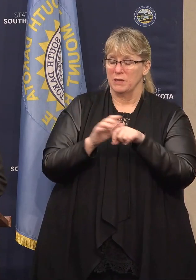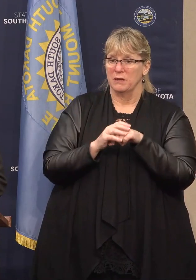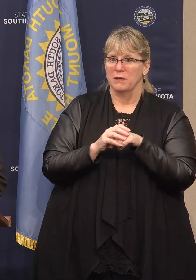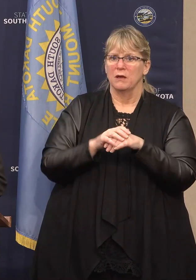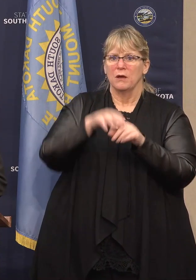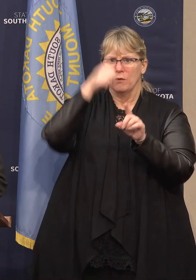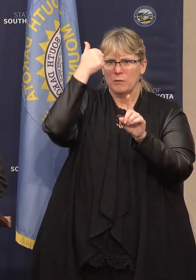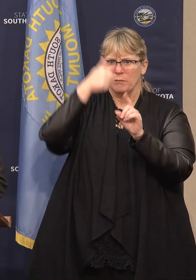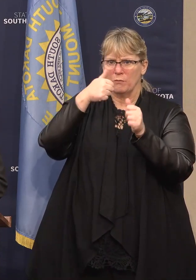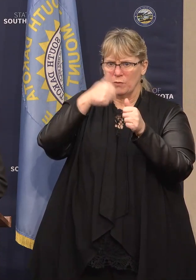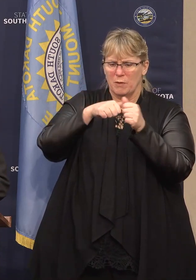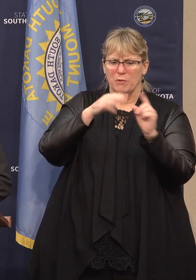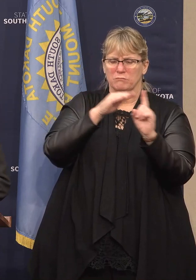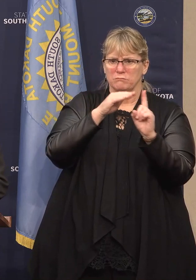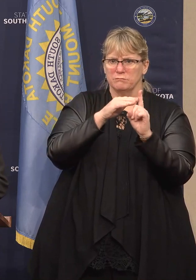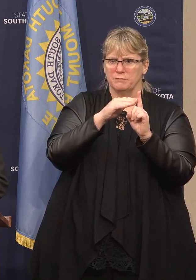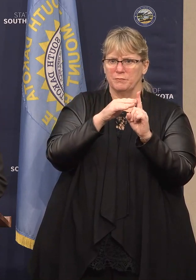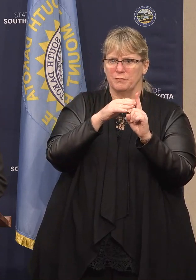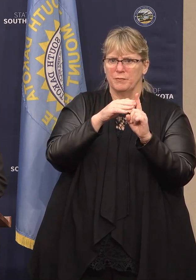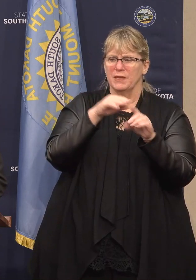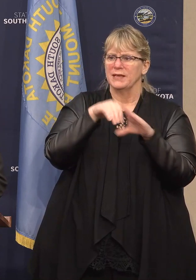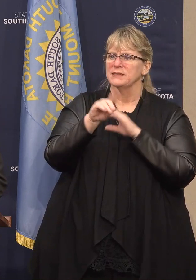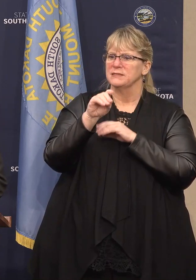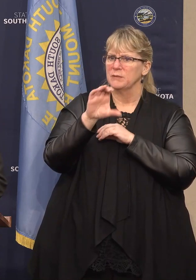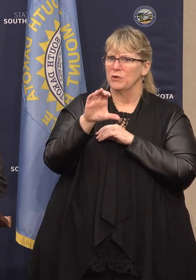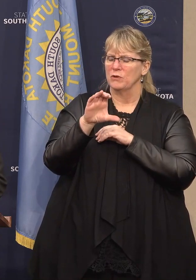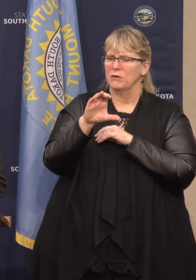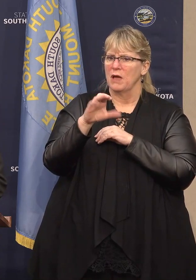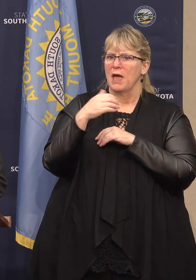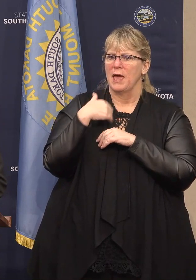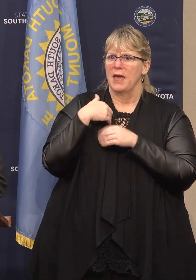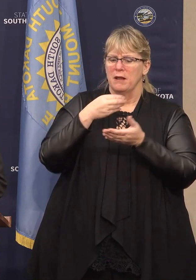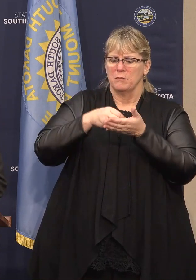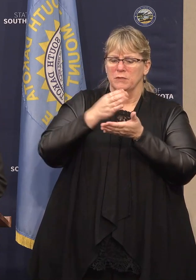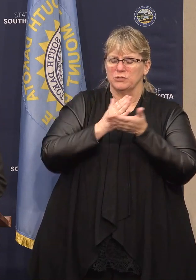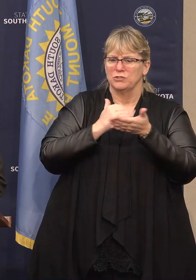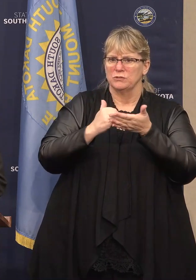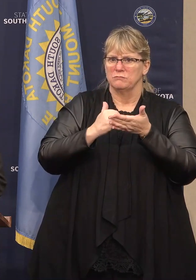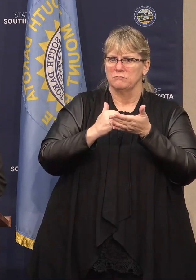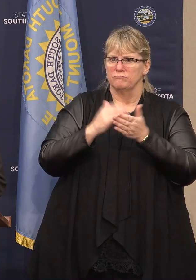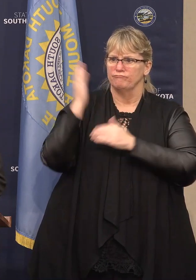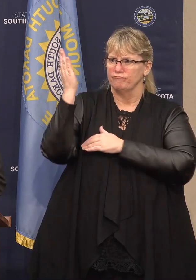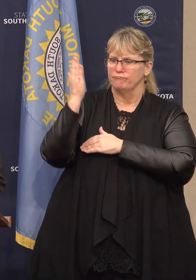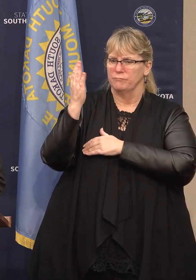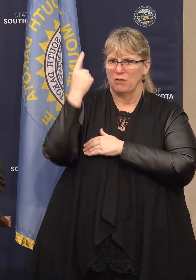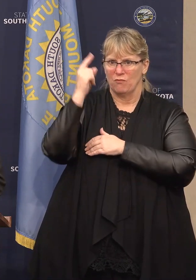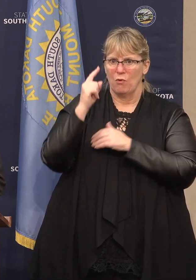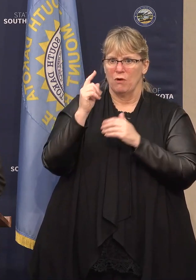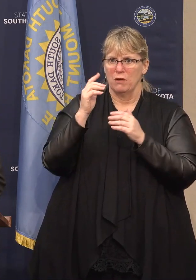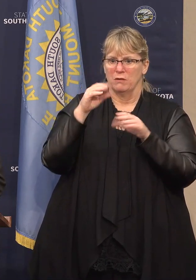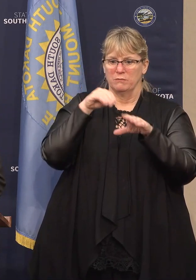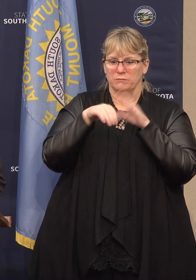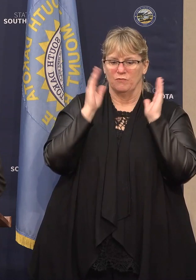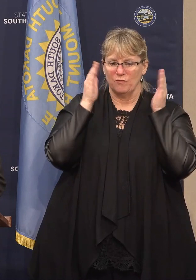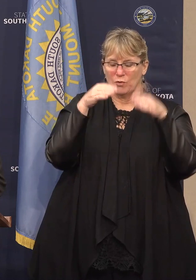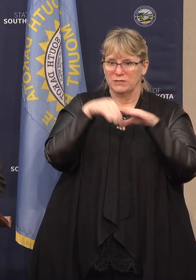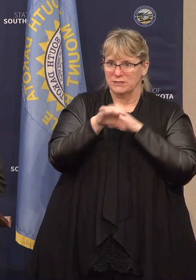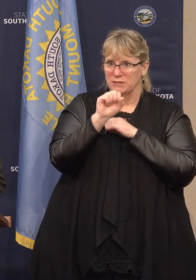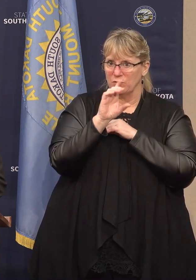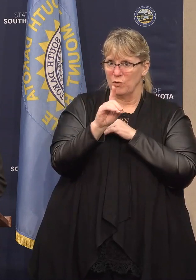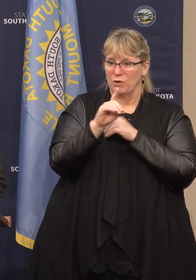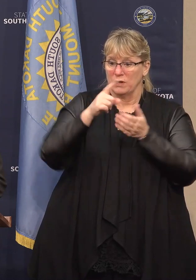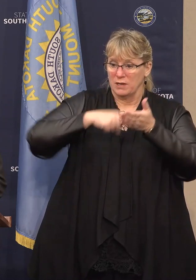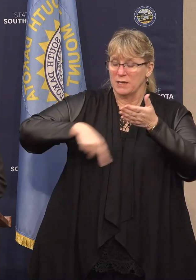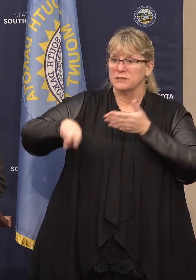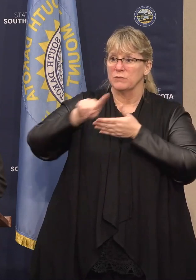had a budget address in December where I laid out some of the priorities for funding that I think we needed to focus on in the state of South Dakota. Next